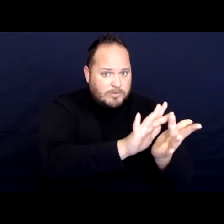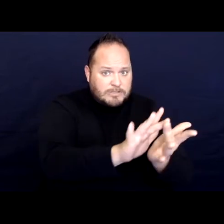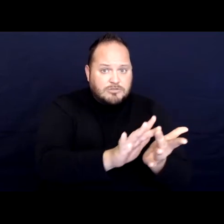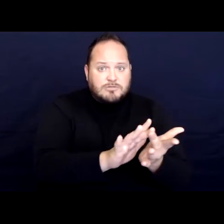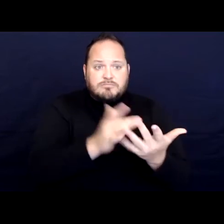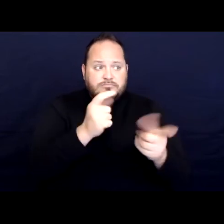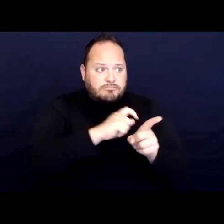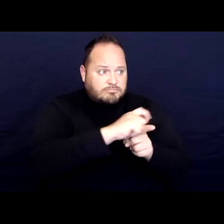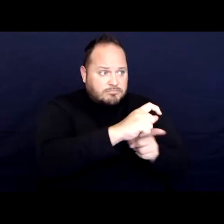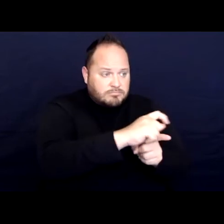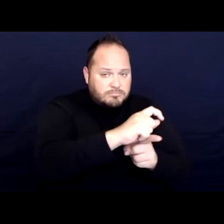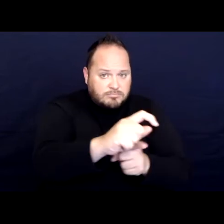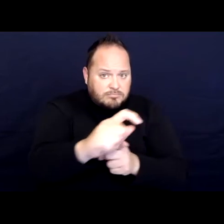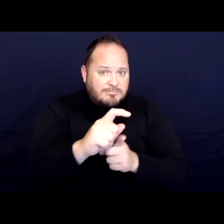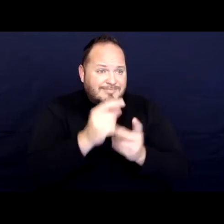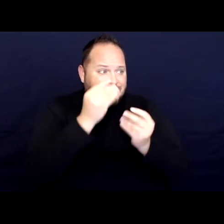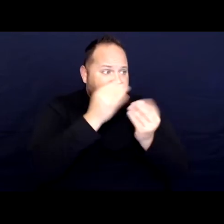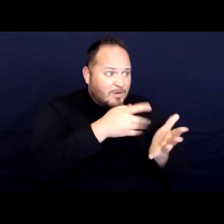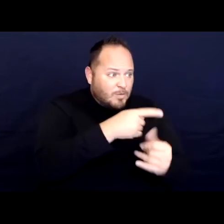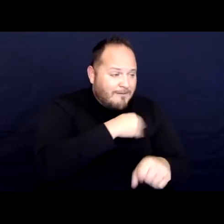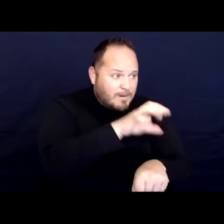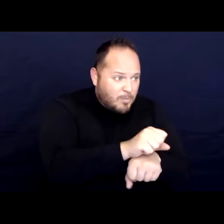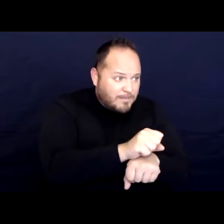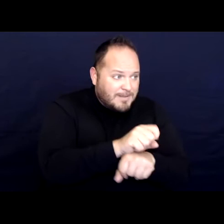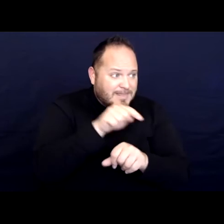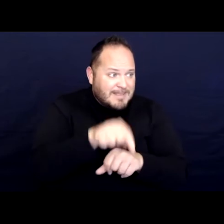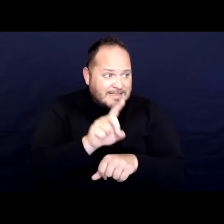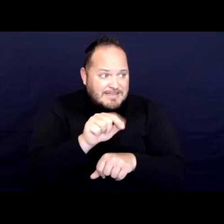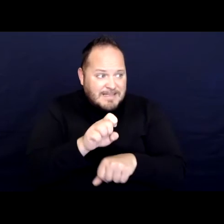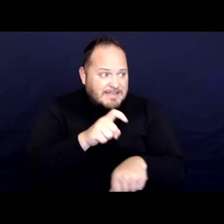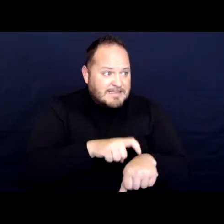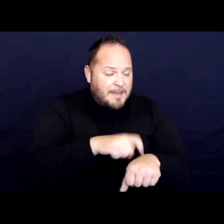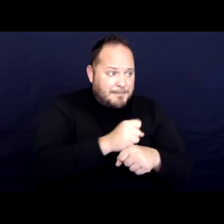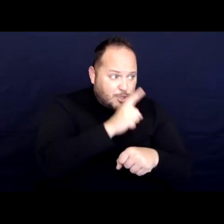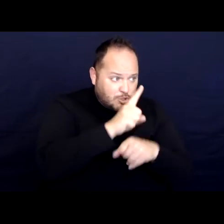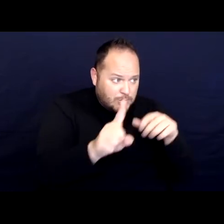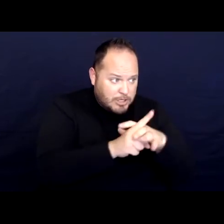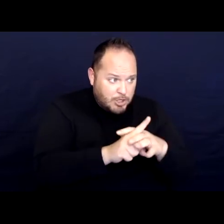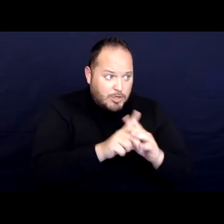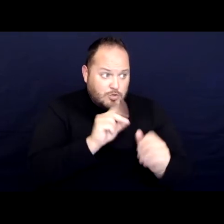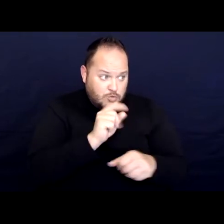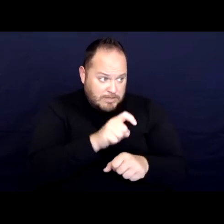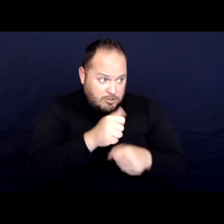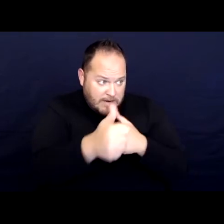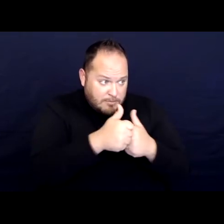saying like, you have an appointment, and make sure that you're here, and you need transportation, and um,